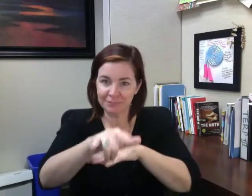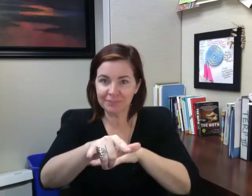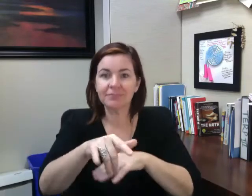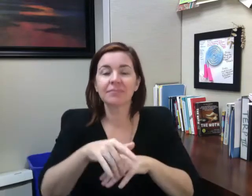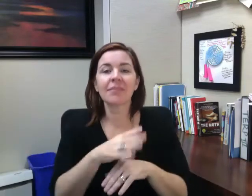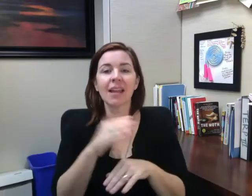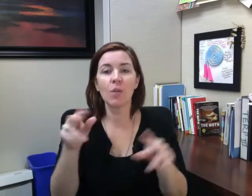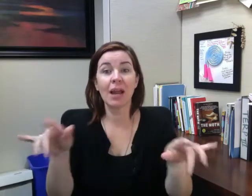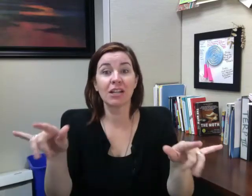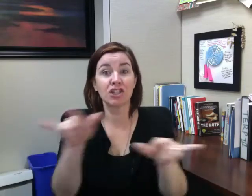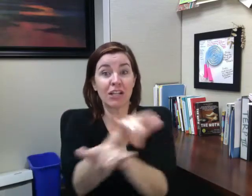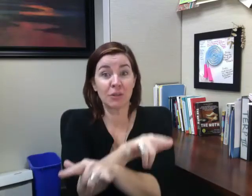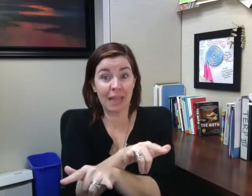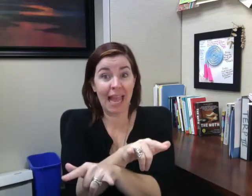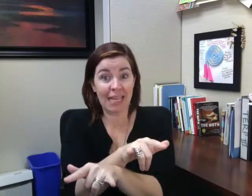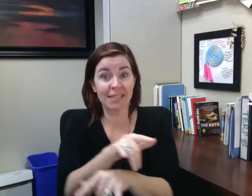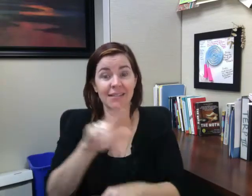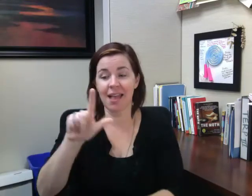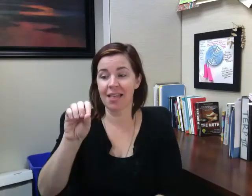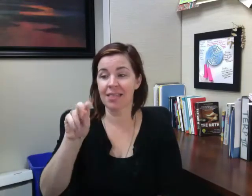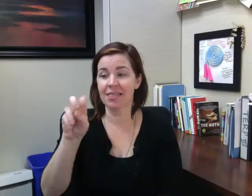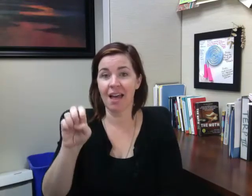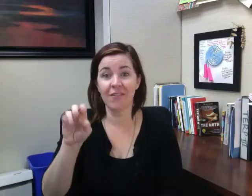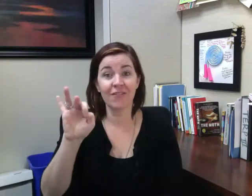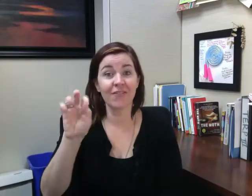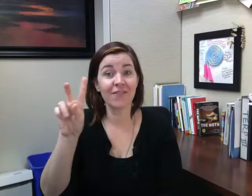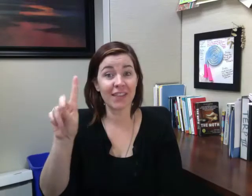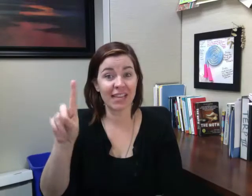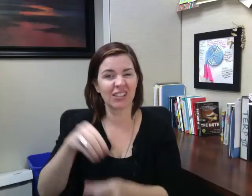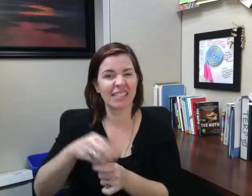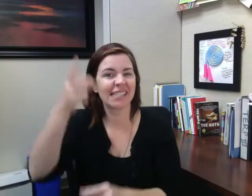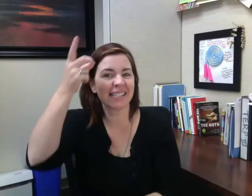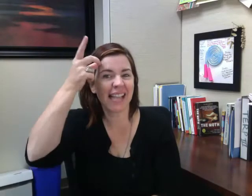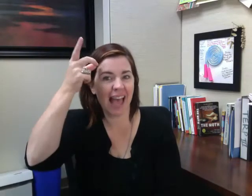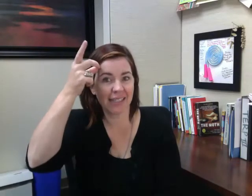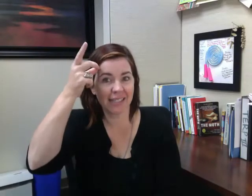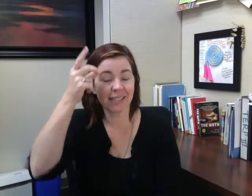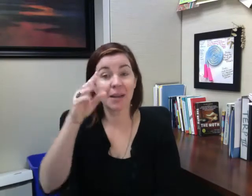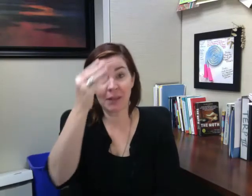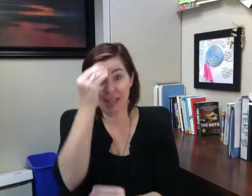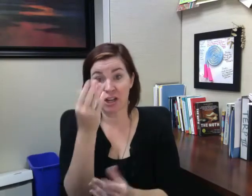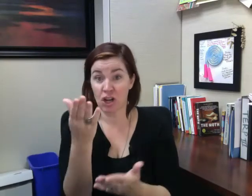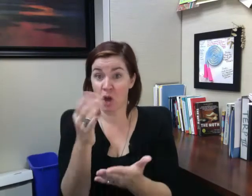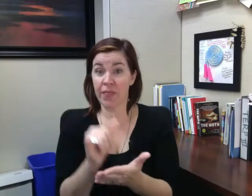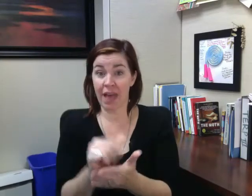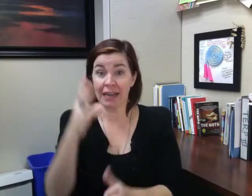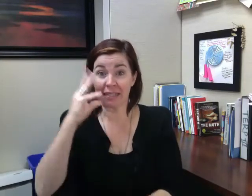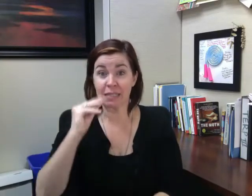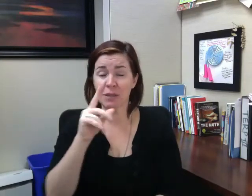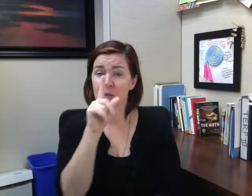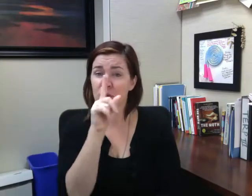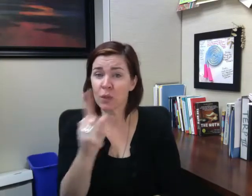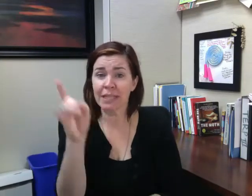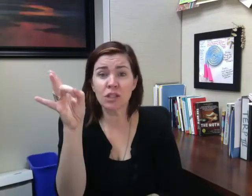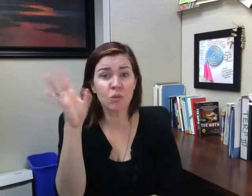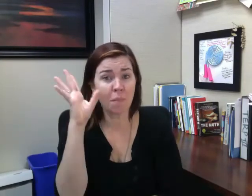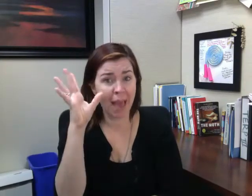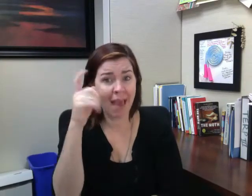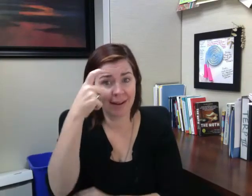to tell you that that was a very traumatic experience for me. And ever since that incident, I've always been very